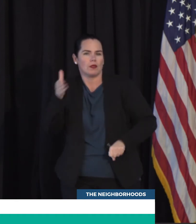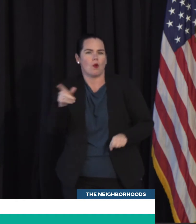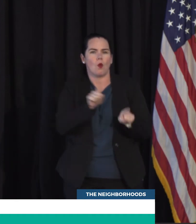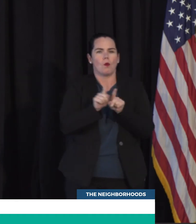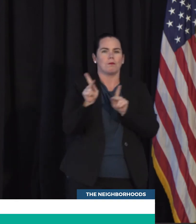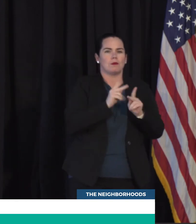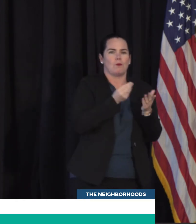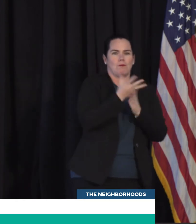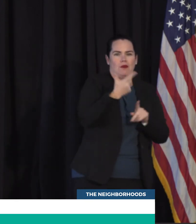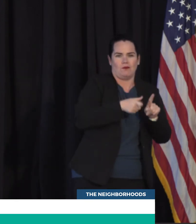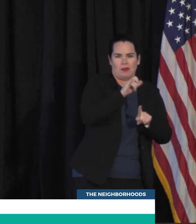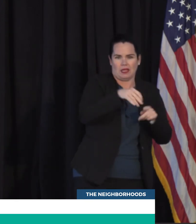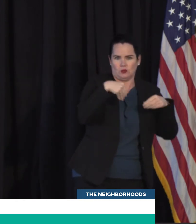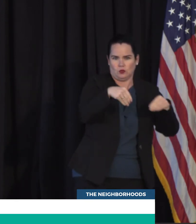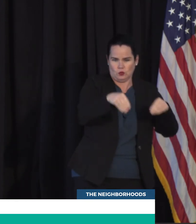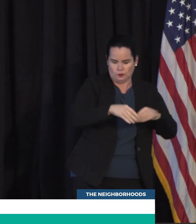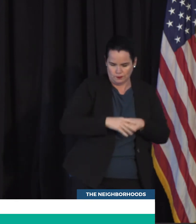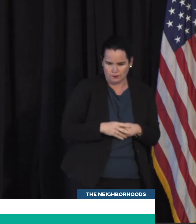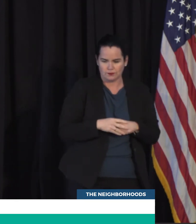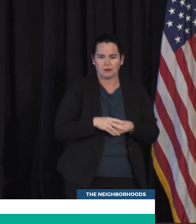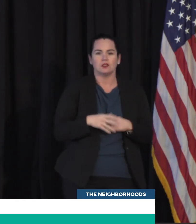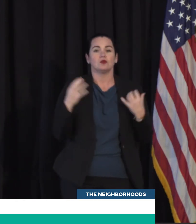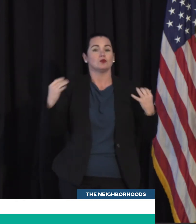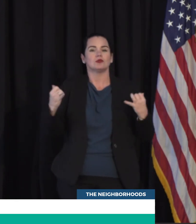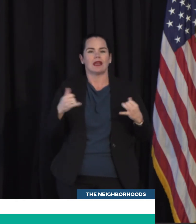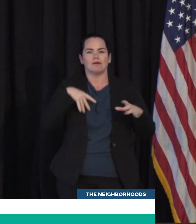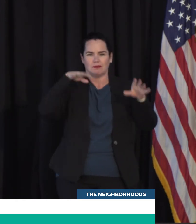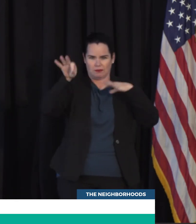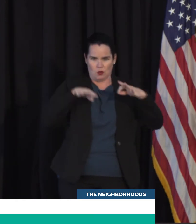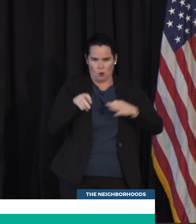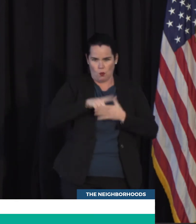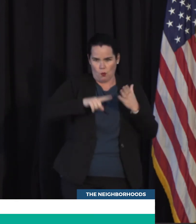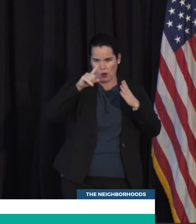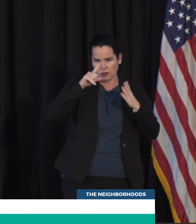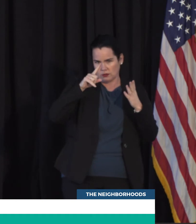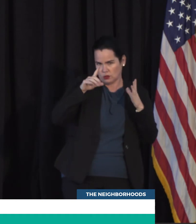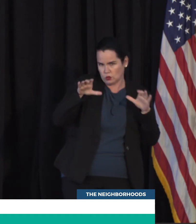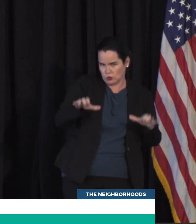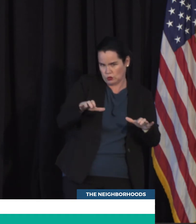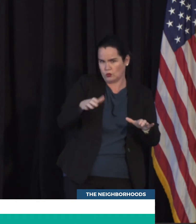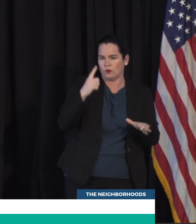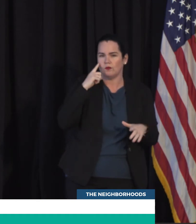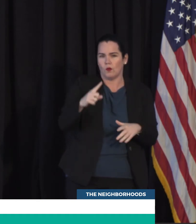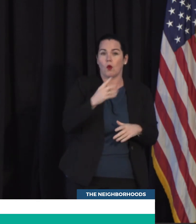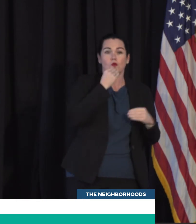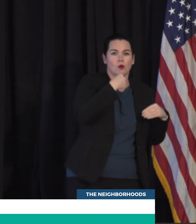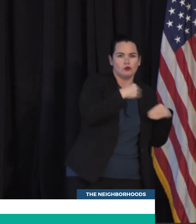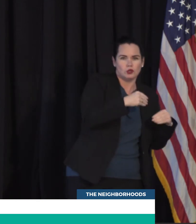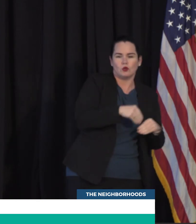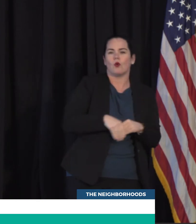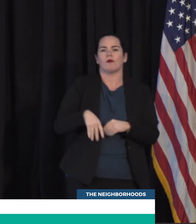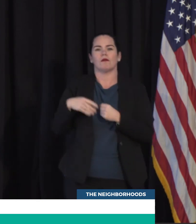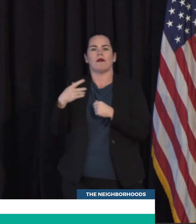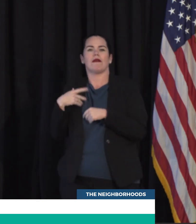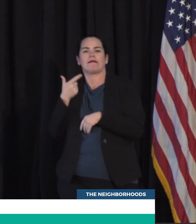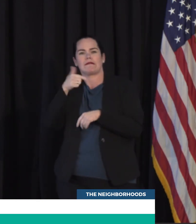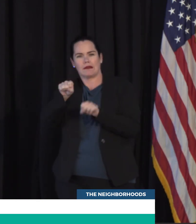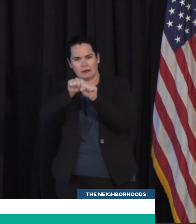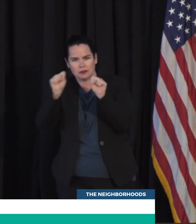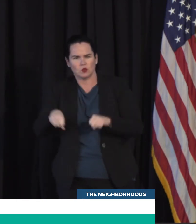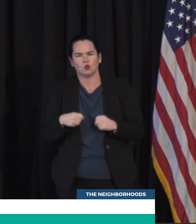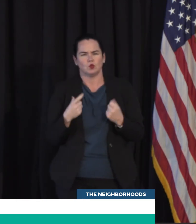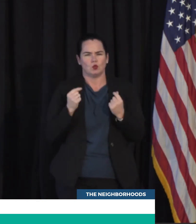mean? Today I want to share some best practices with our grocery and convenience store owners about what this means to